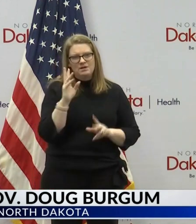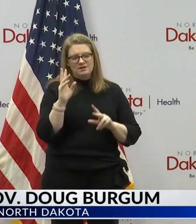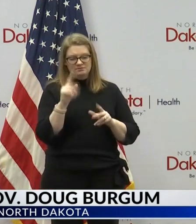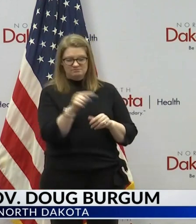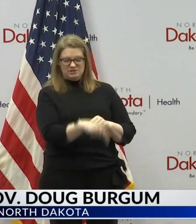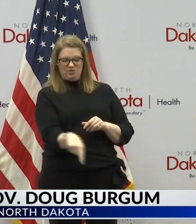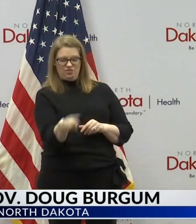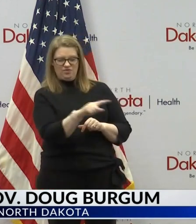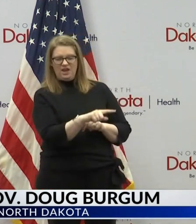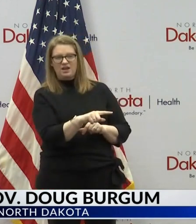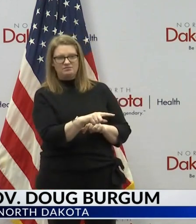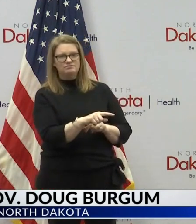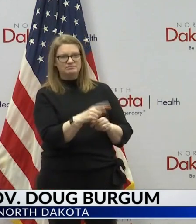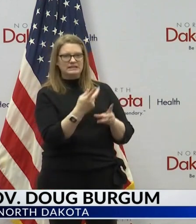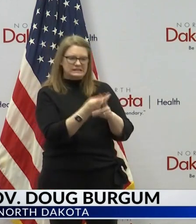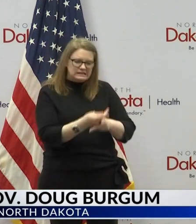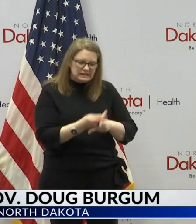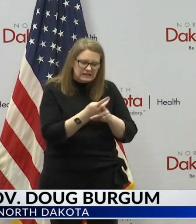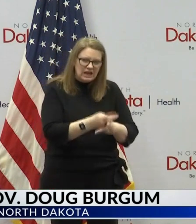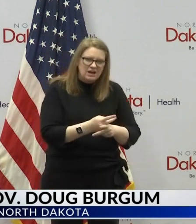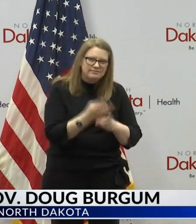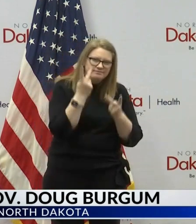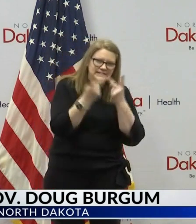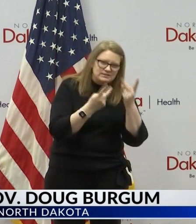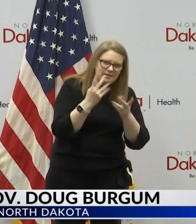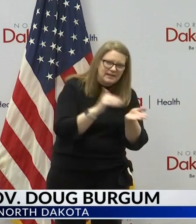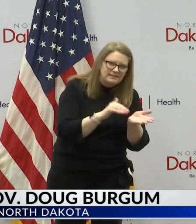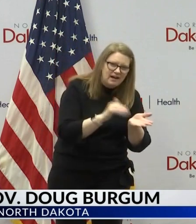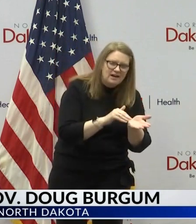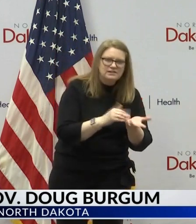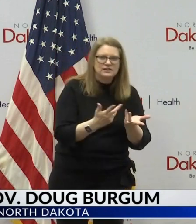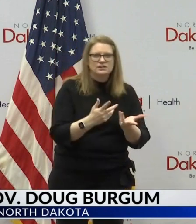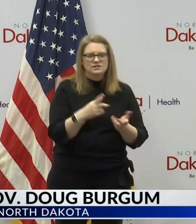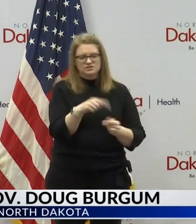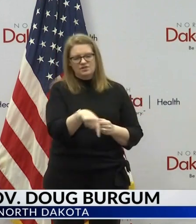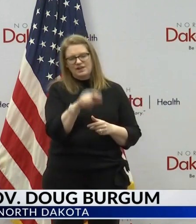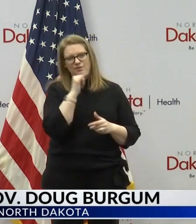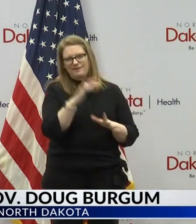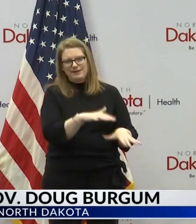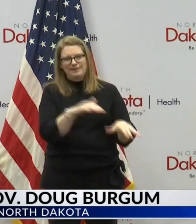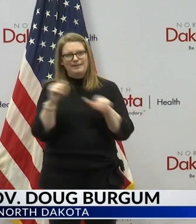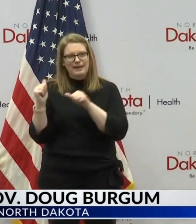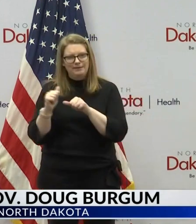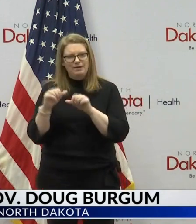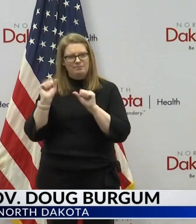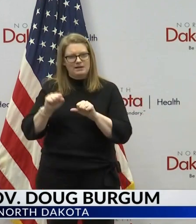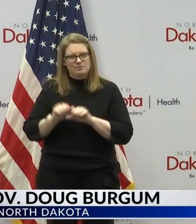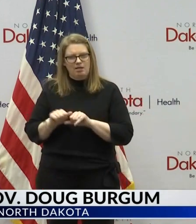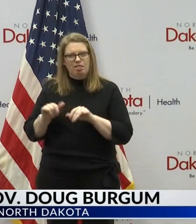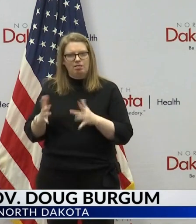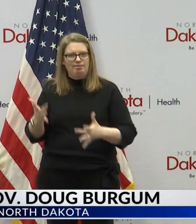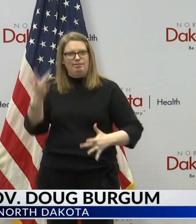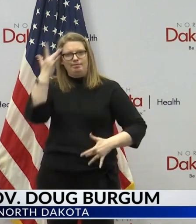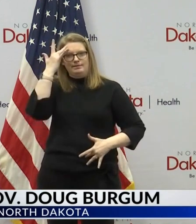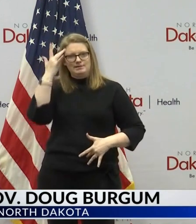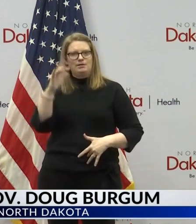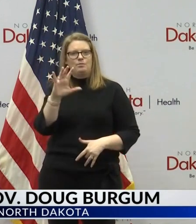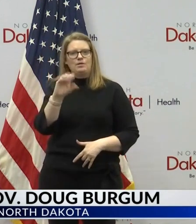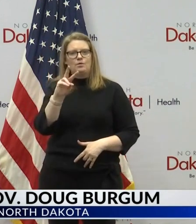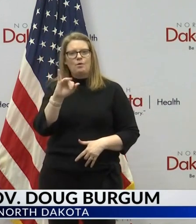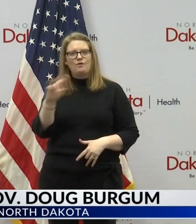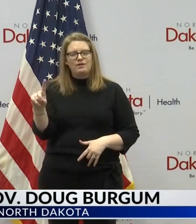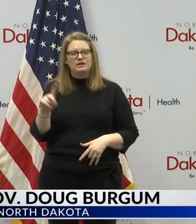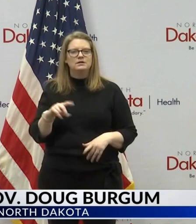the care without exposing them either to unnecessary travel or potential COVID infection. Veterans Home has